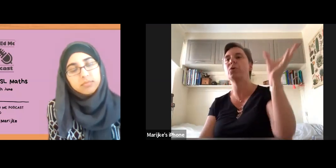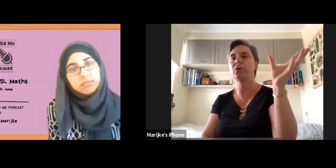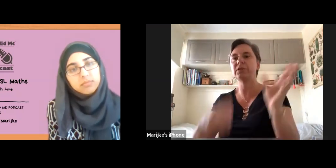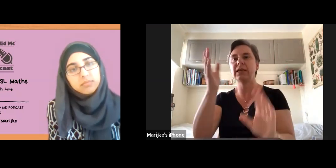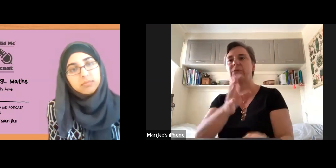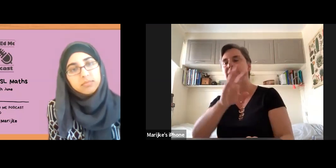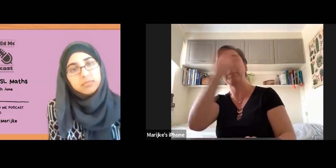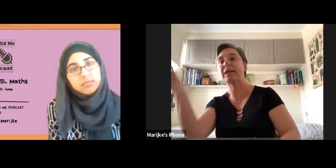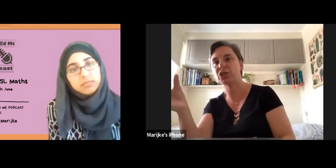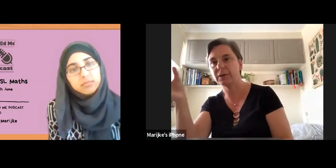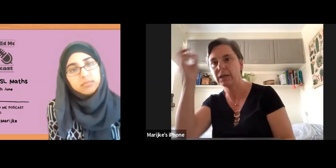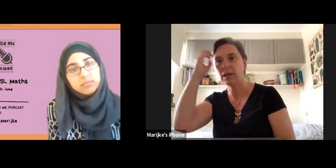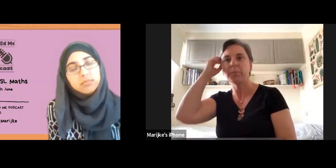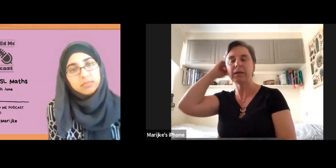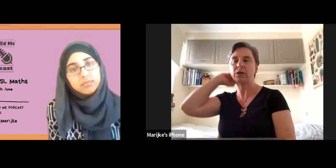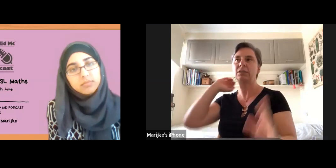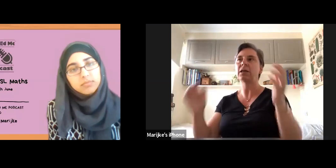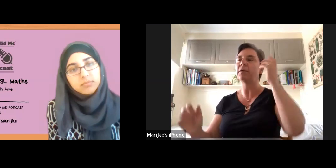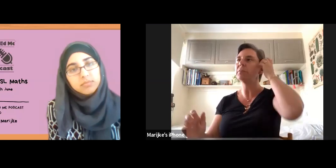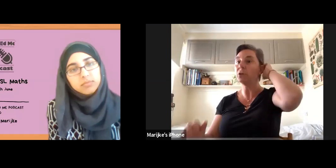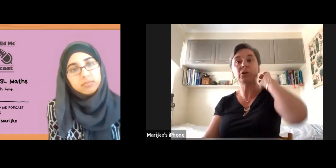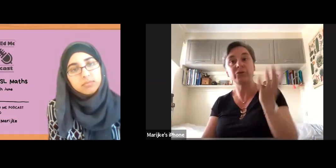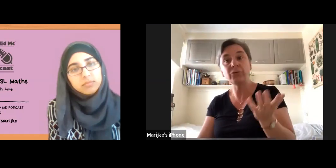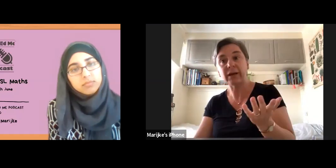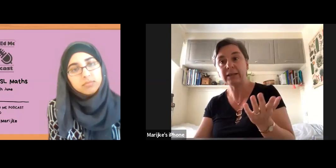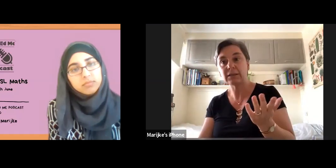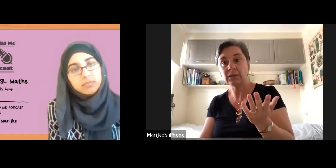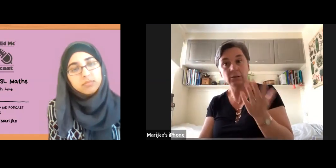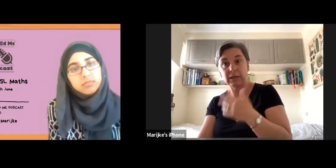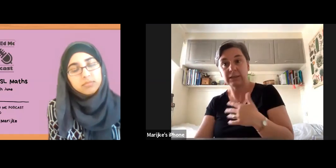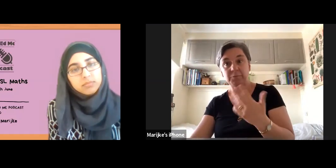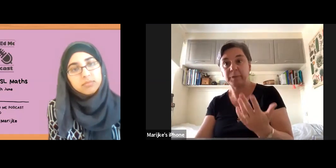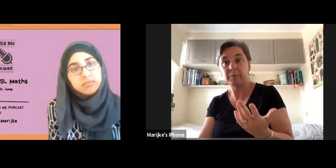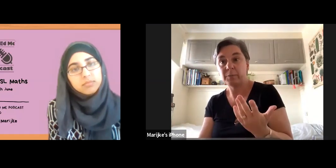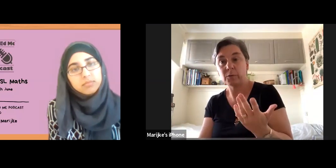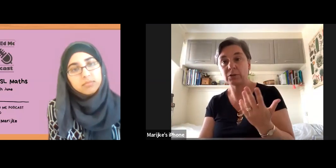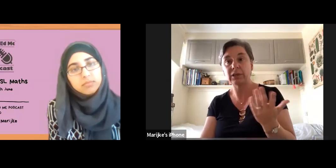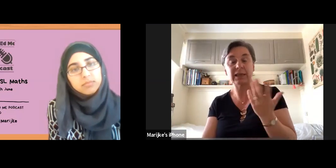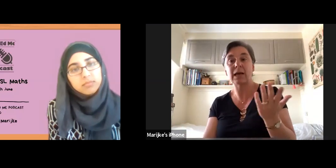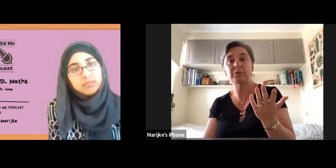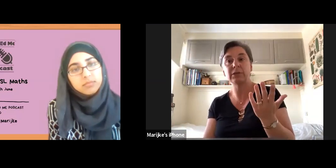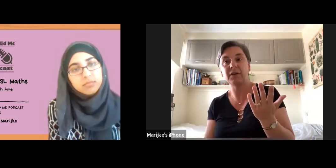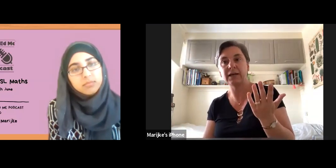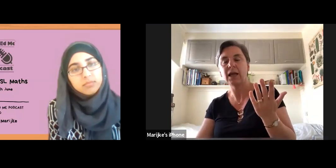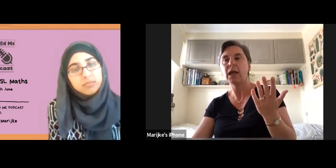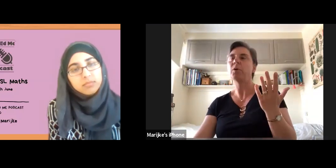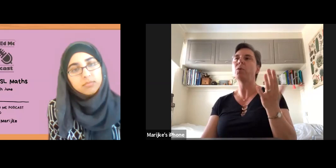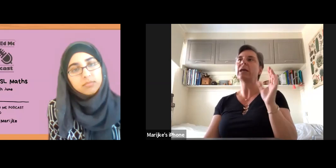words, here is the picture, because you can do that. That's if people want to do that, that's absolutely fine. But what I